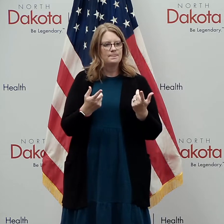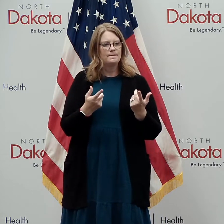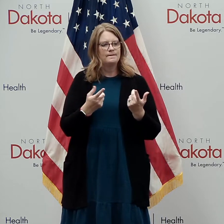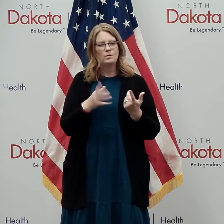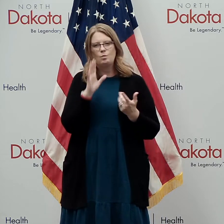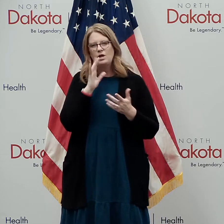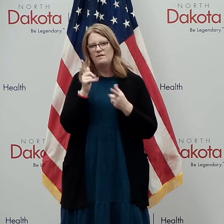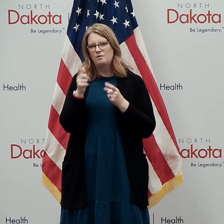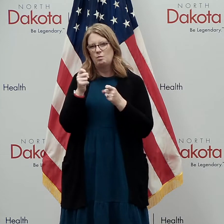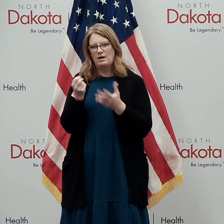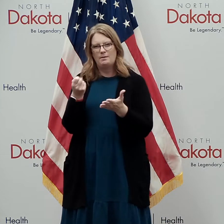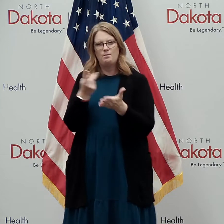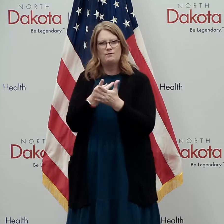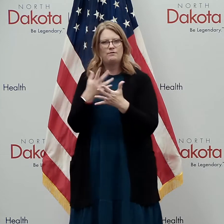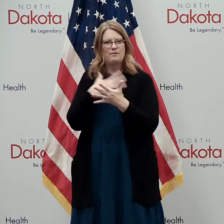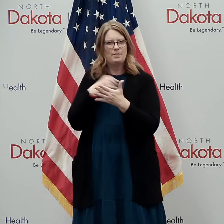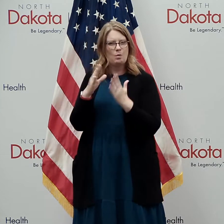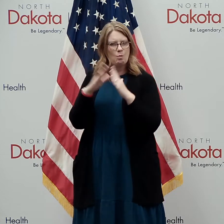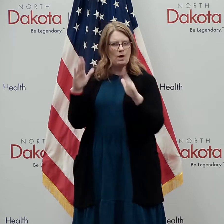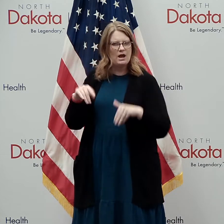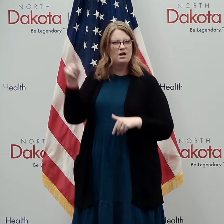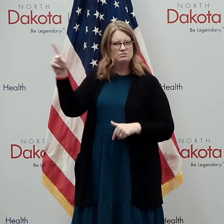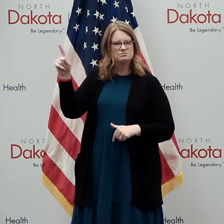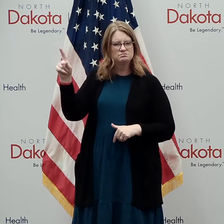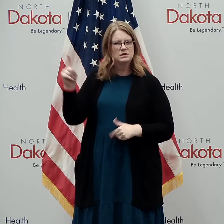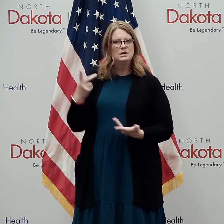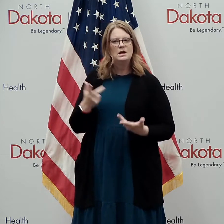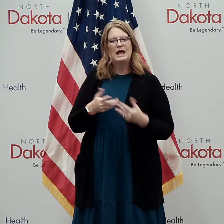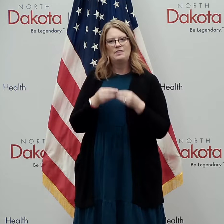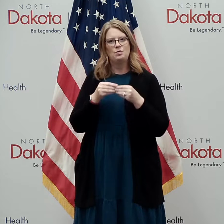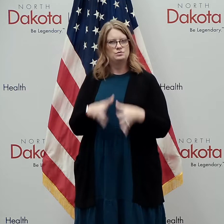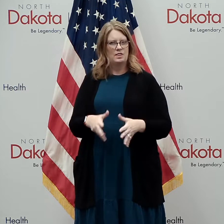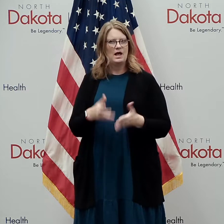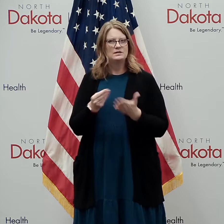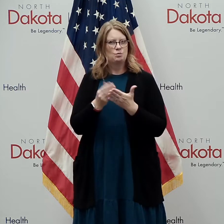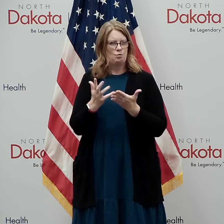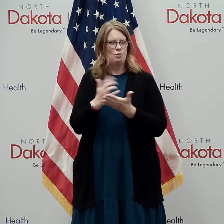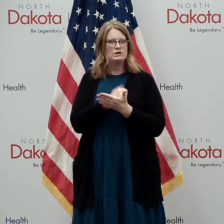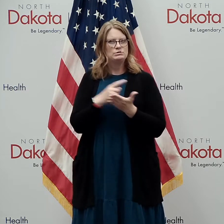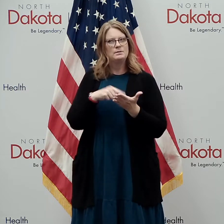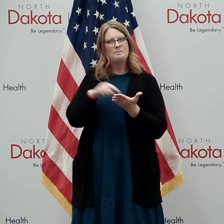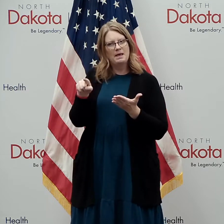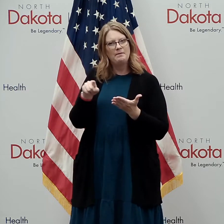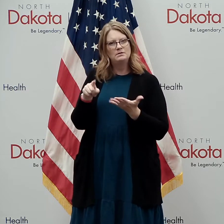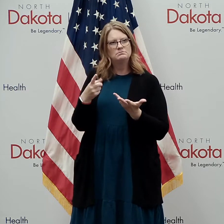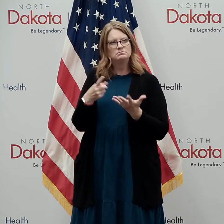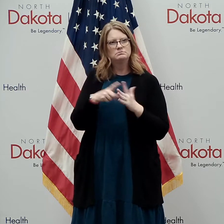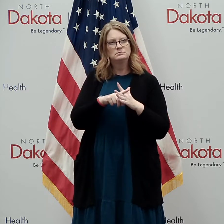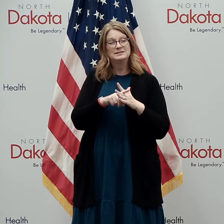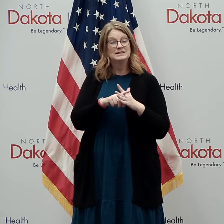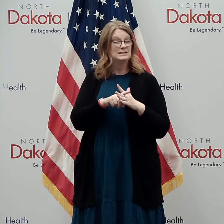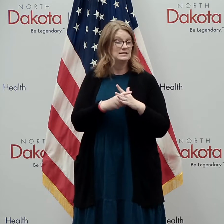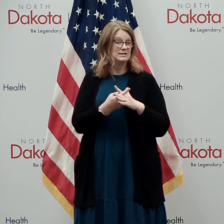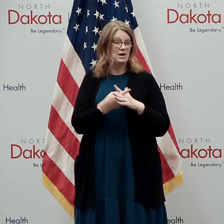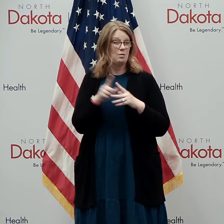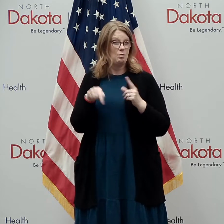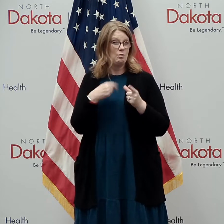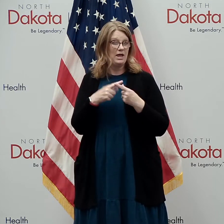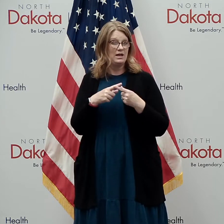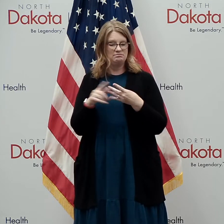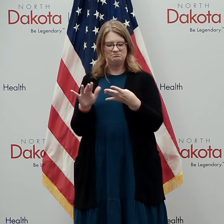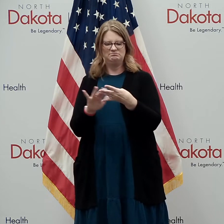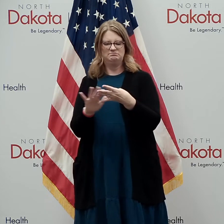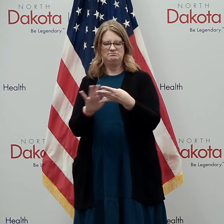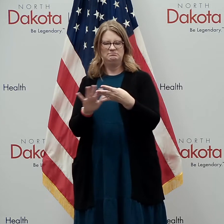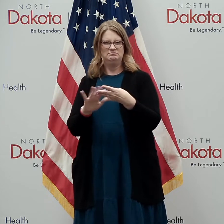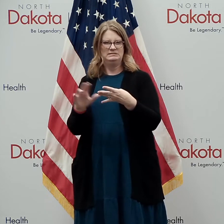quick approval from the White House, and we anticipate that the lost wages payments could be going out by mid-September after we